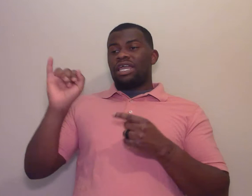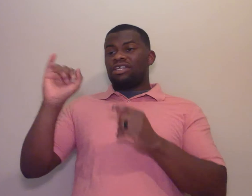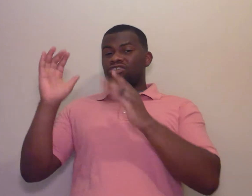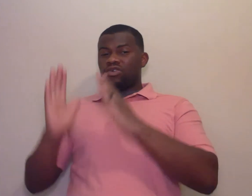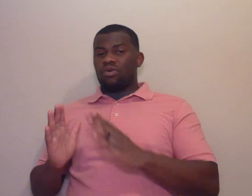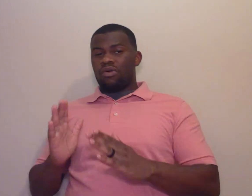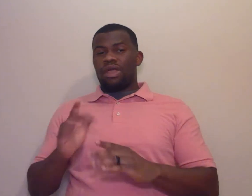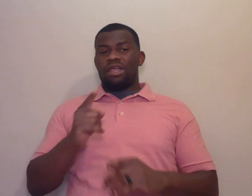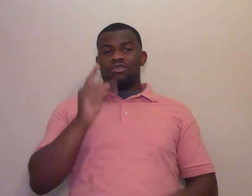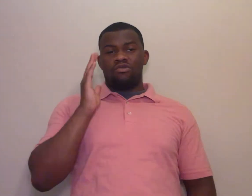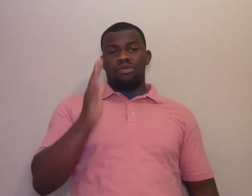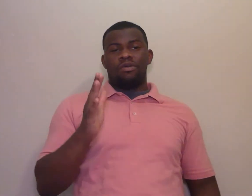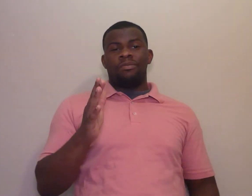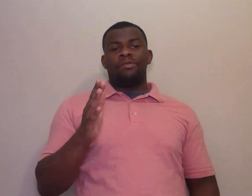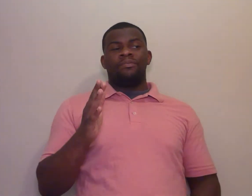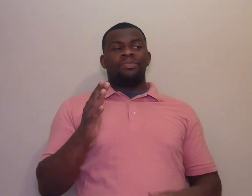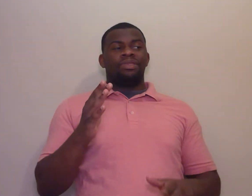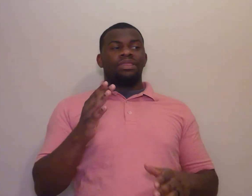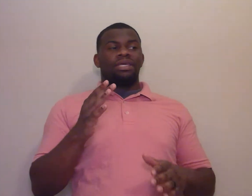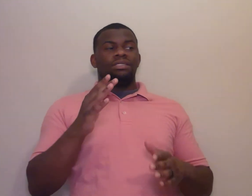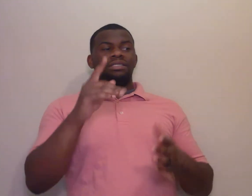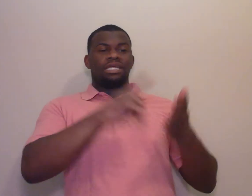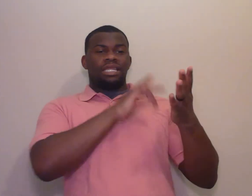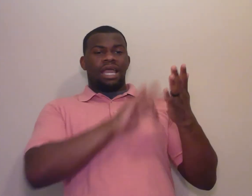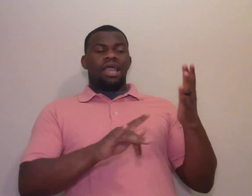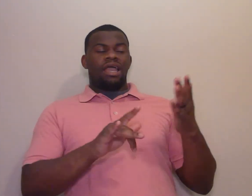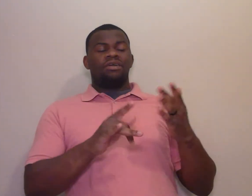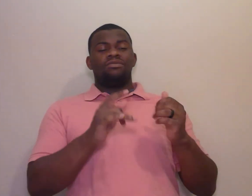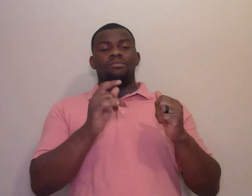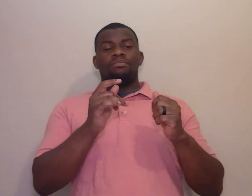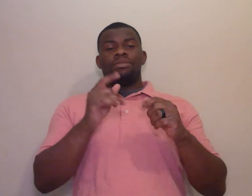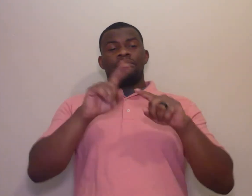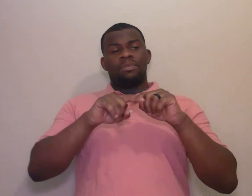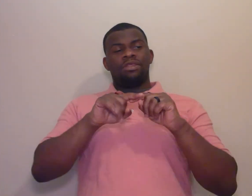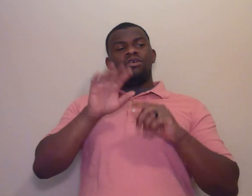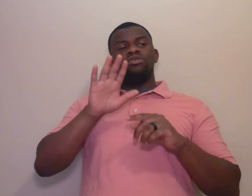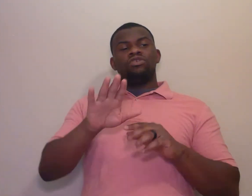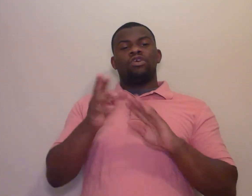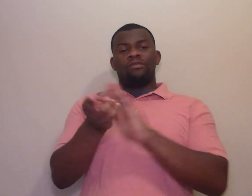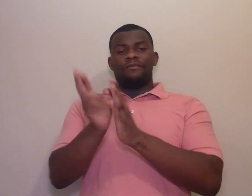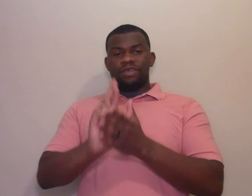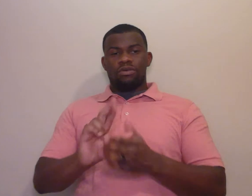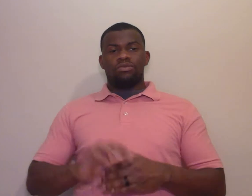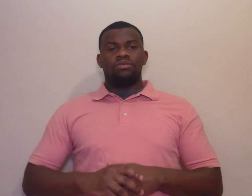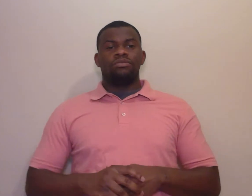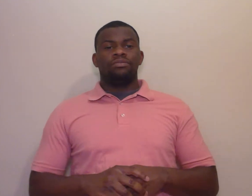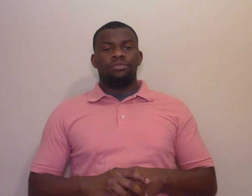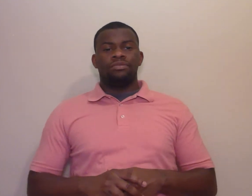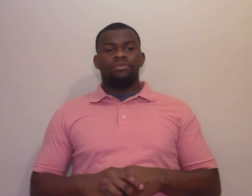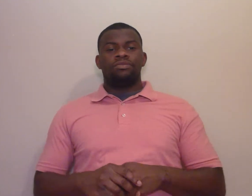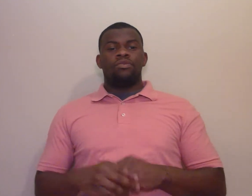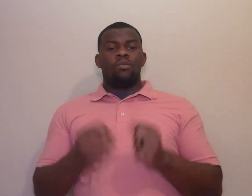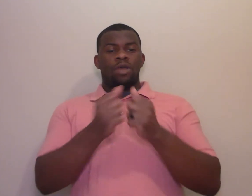review. Guaranteed Issue provides you a certain level of coverage guaranteed without having to go through that review